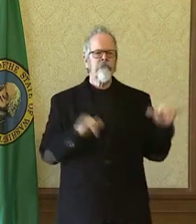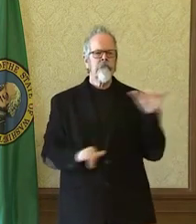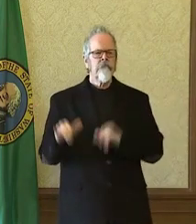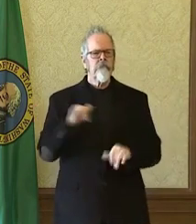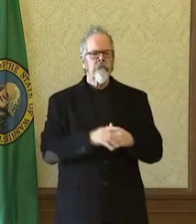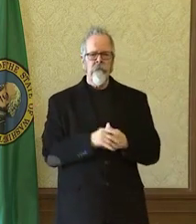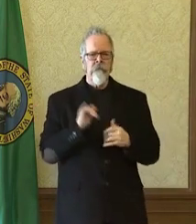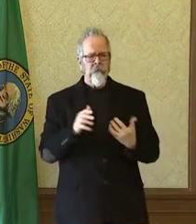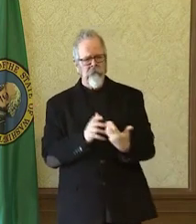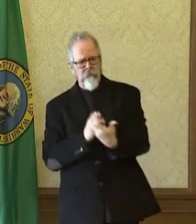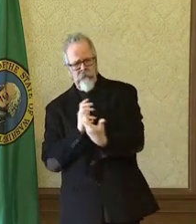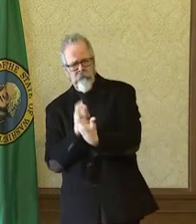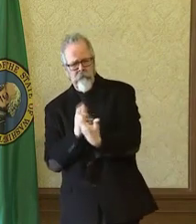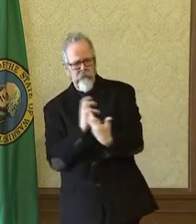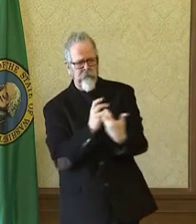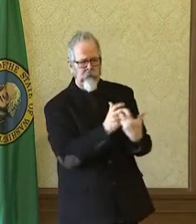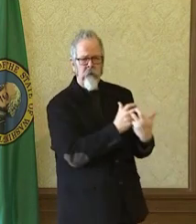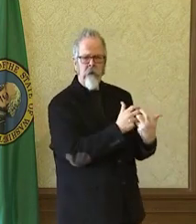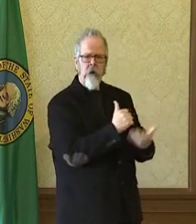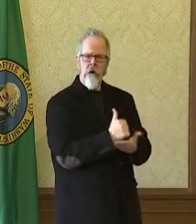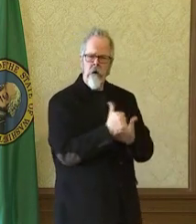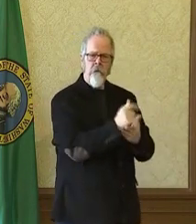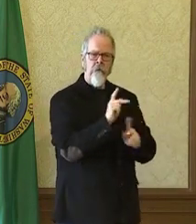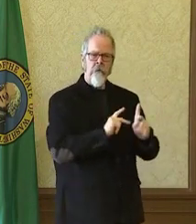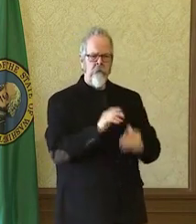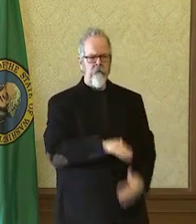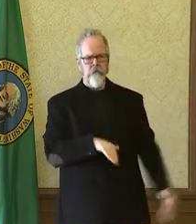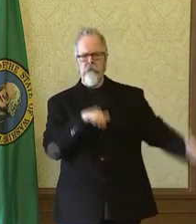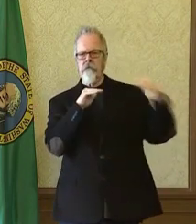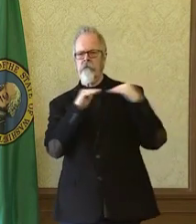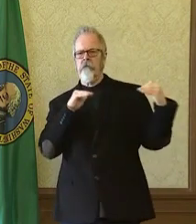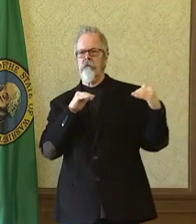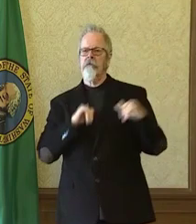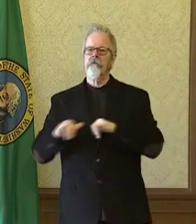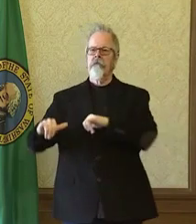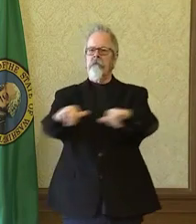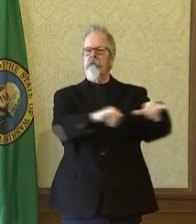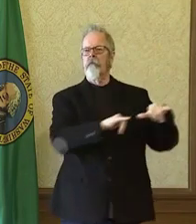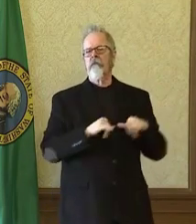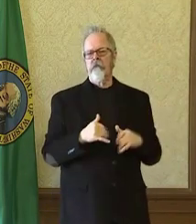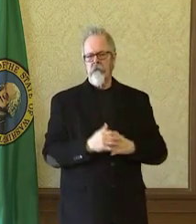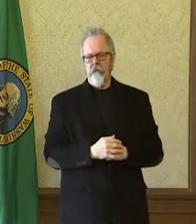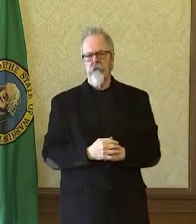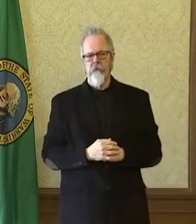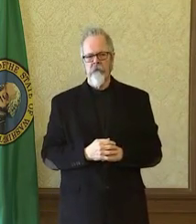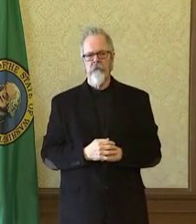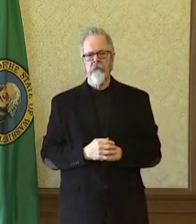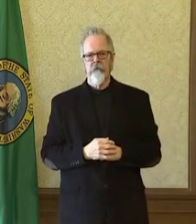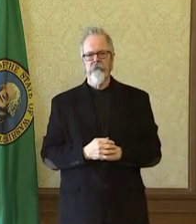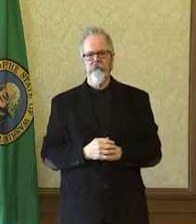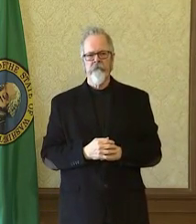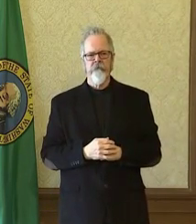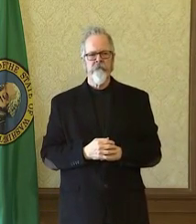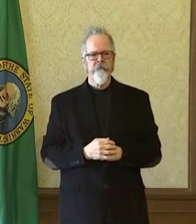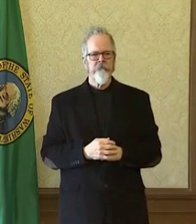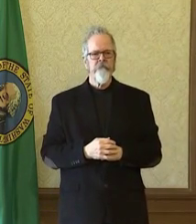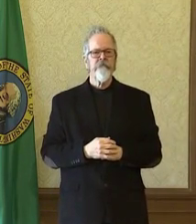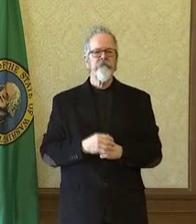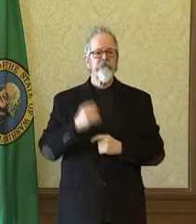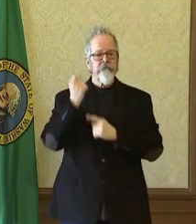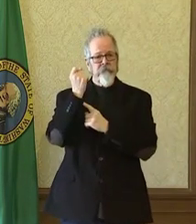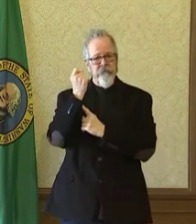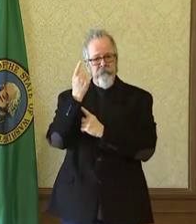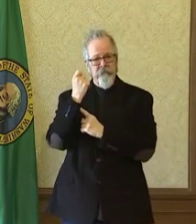Thank you. We have Director Lisa Brown. Lisa, did you want to make any comments or just stand for questions? Your call.